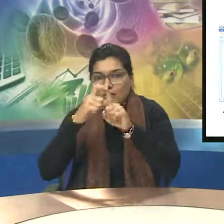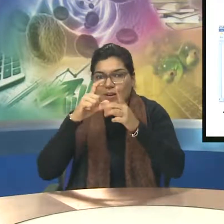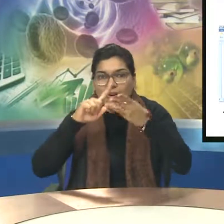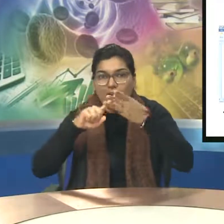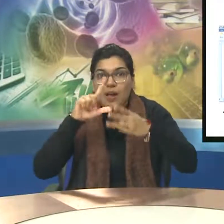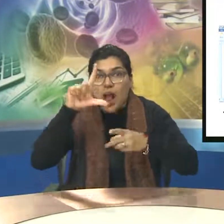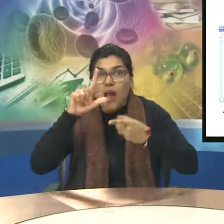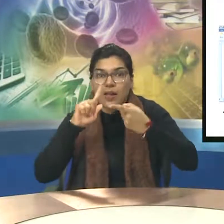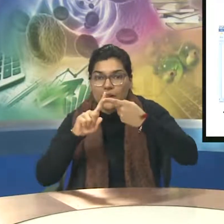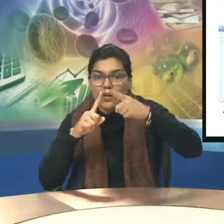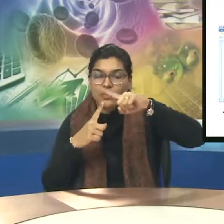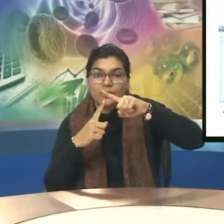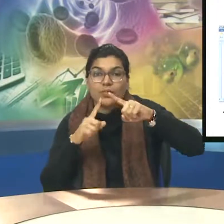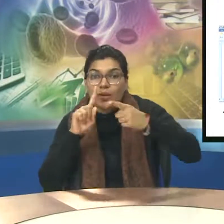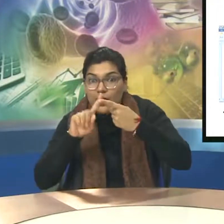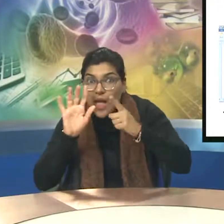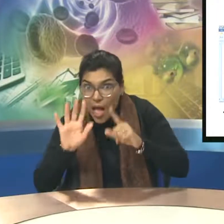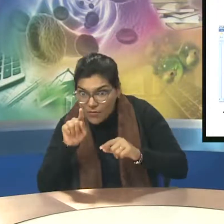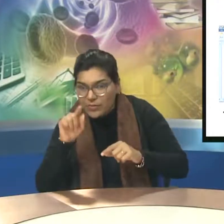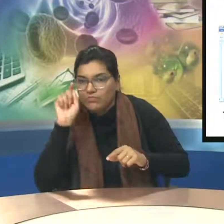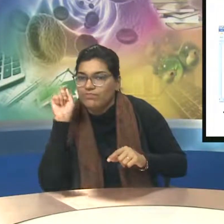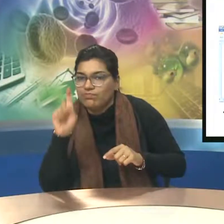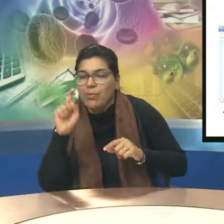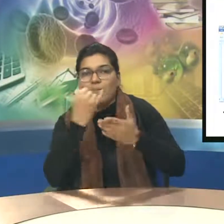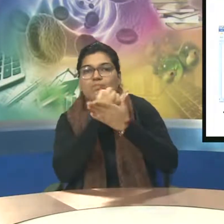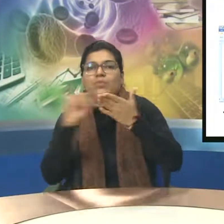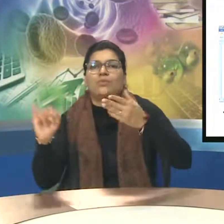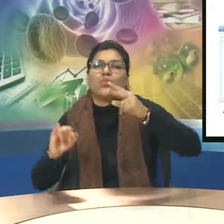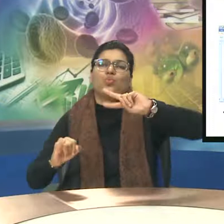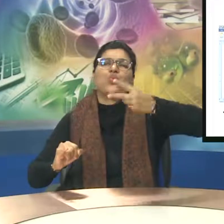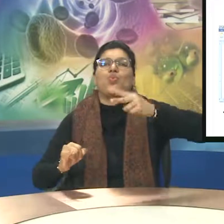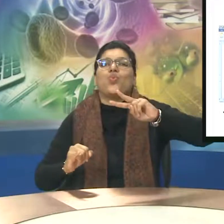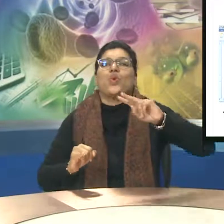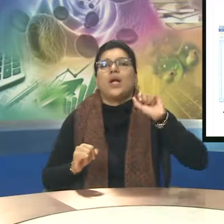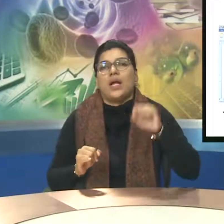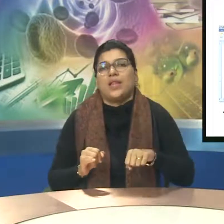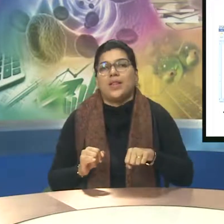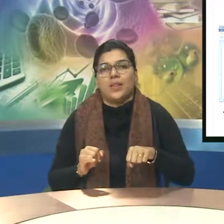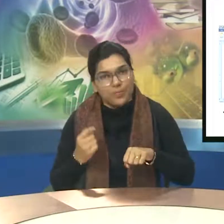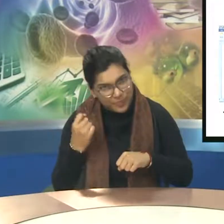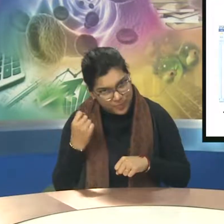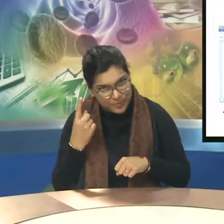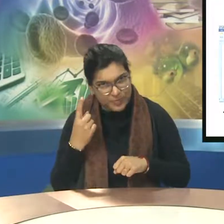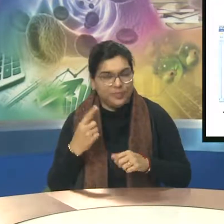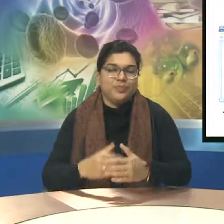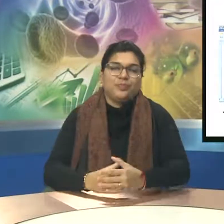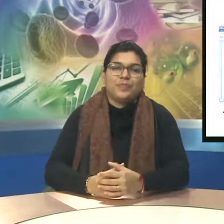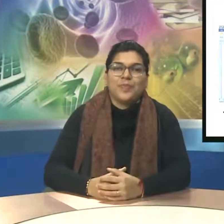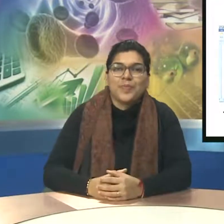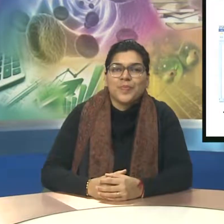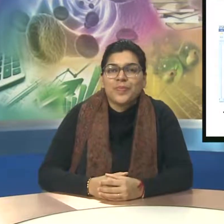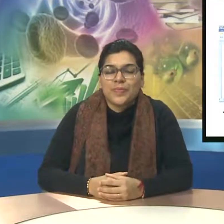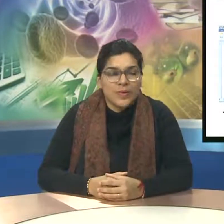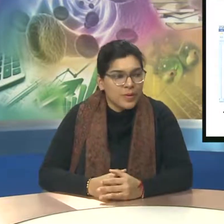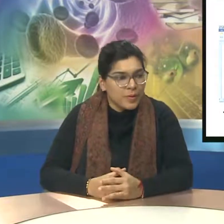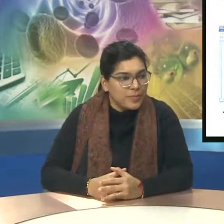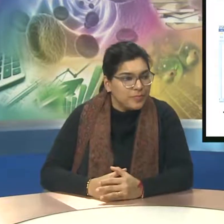and click on the delete key that is present on your keyboard. It will erase your